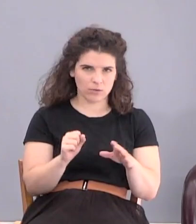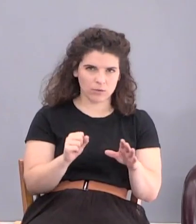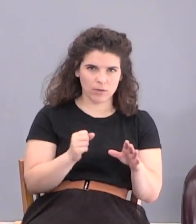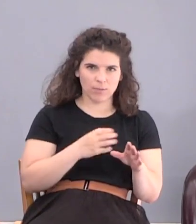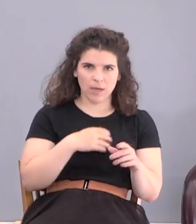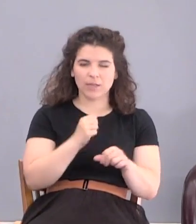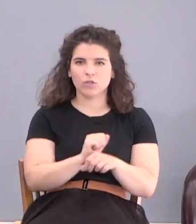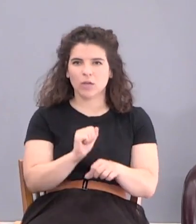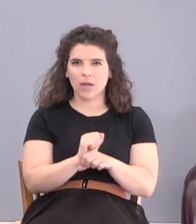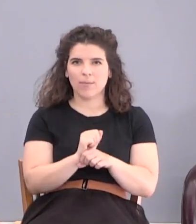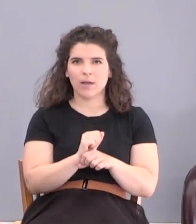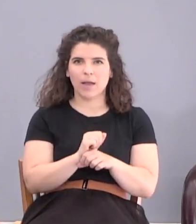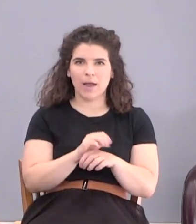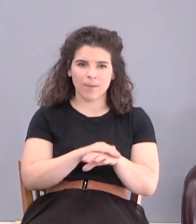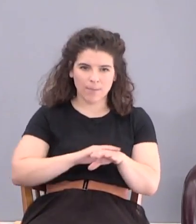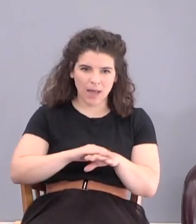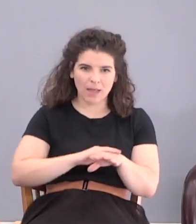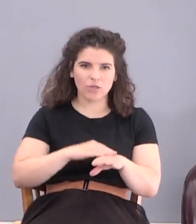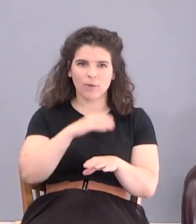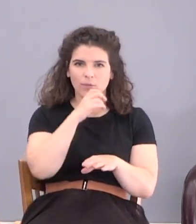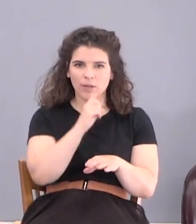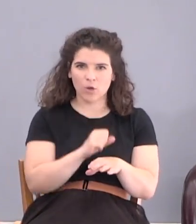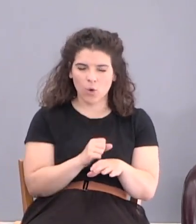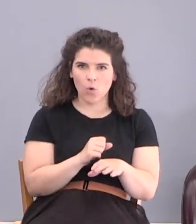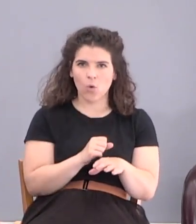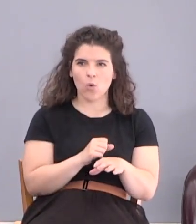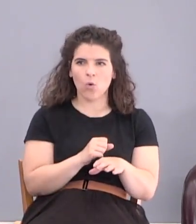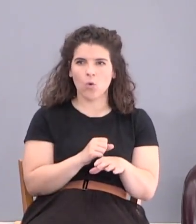my job, I polish up the old junk.